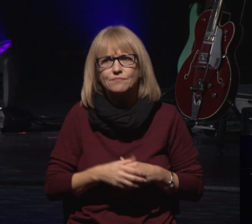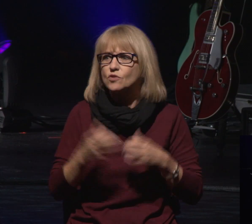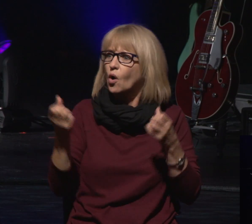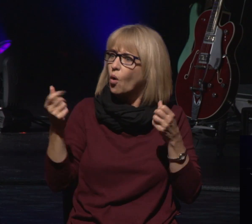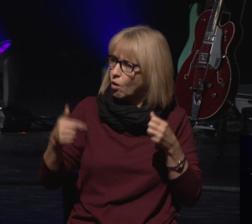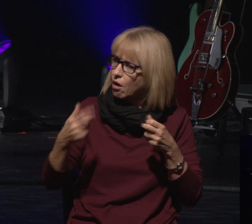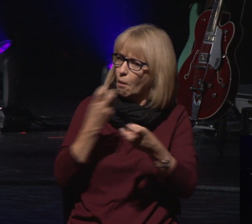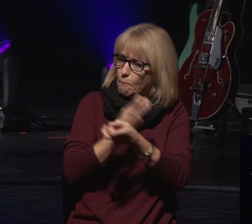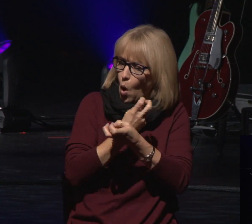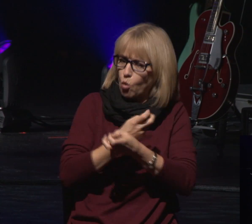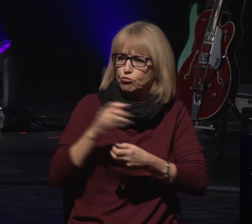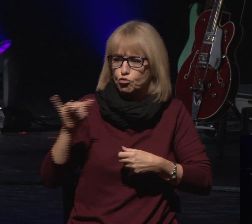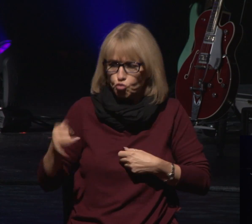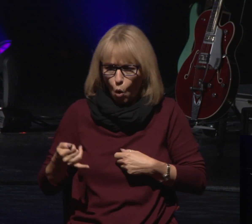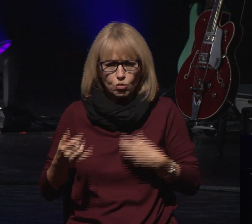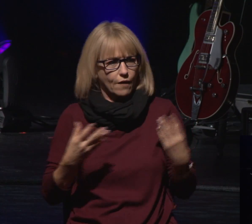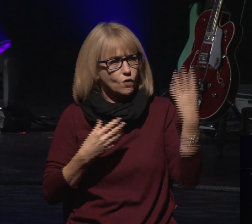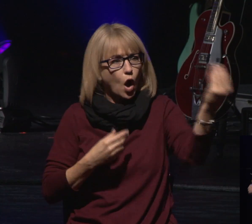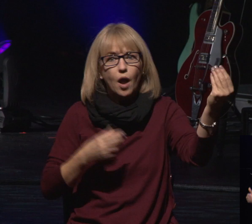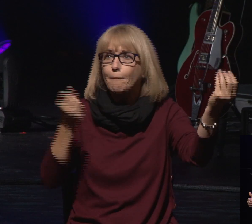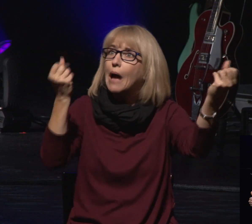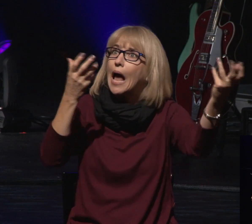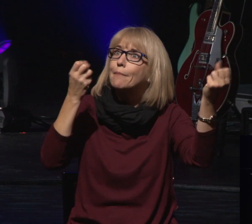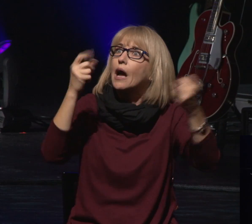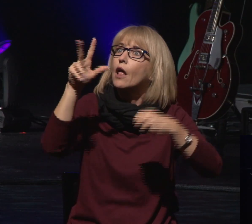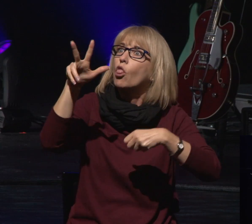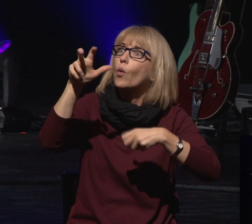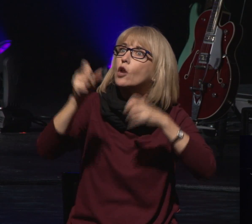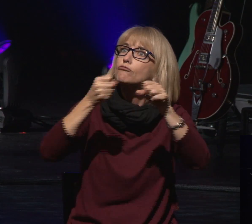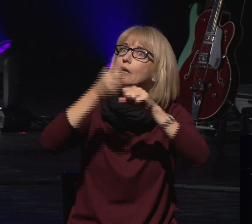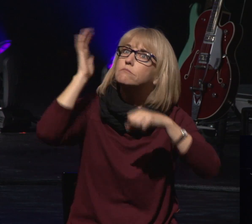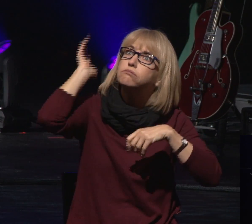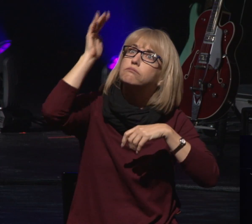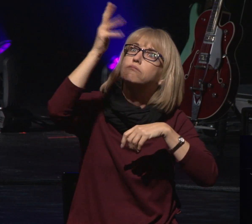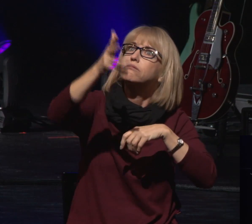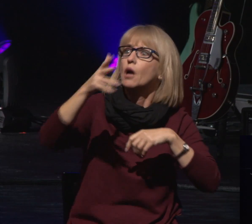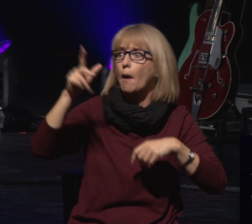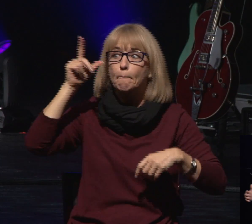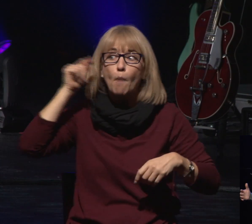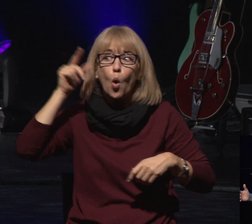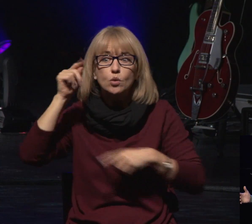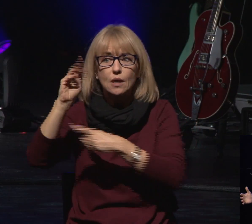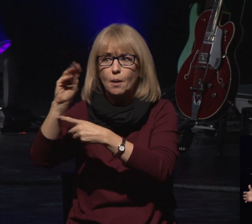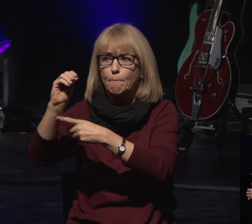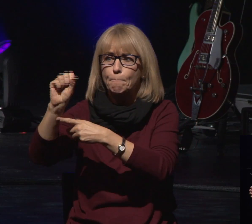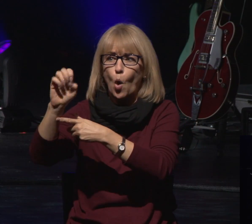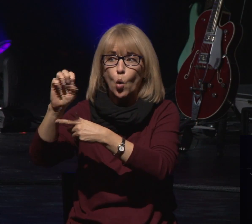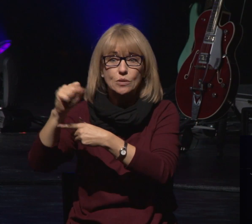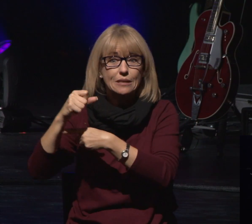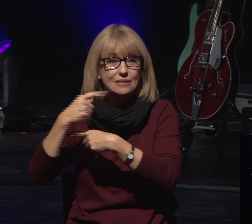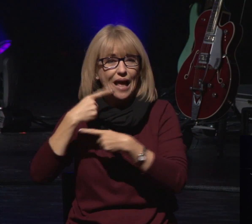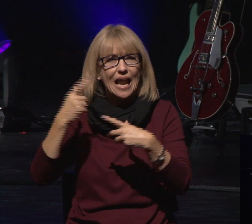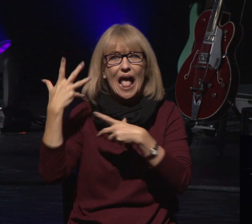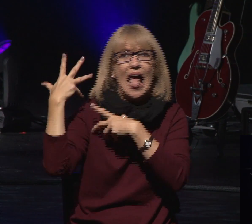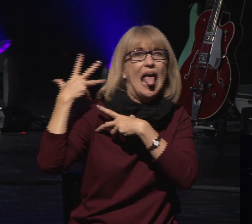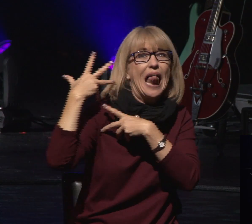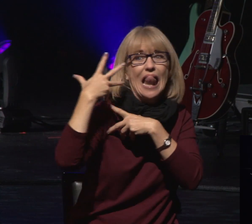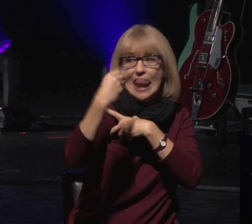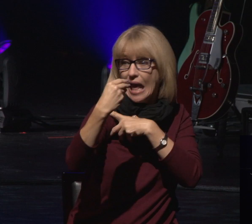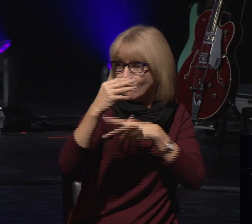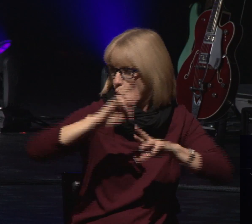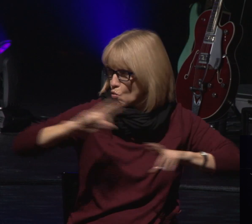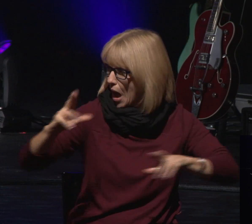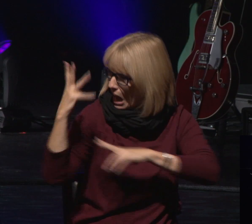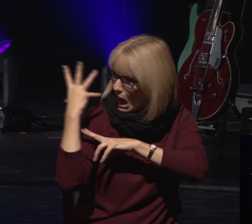later, almost 400 years later, Moses comes along. We see that in Exodus 13. And Moses says when they are leaving Egypt, the whole group of